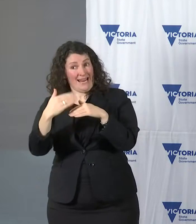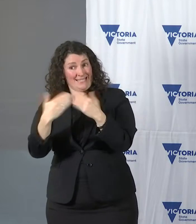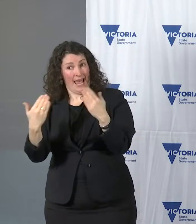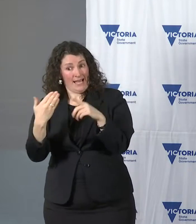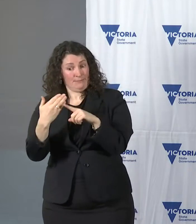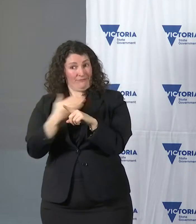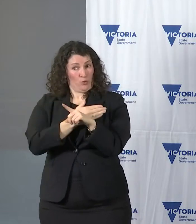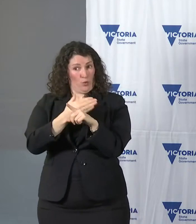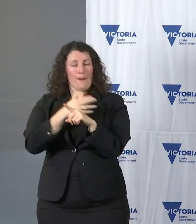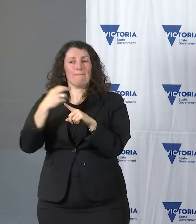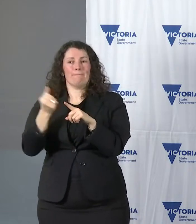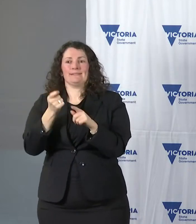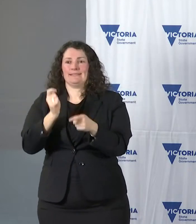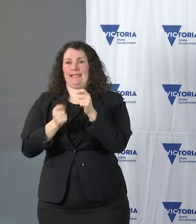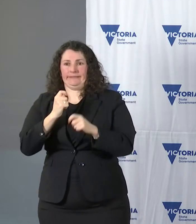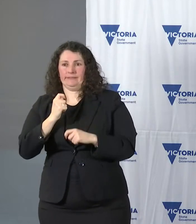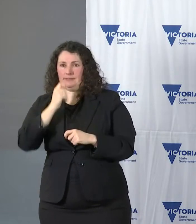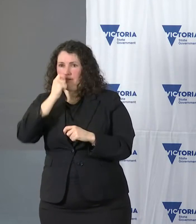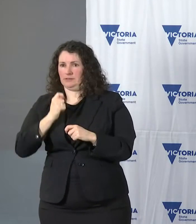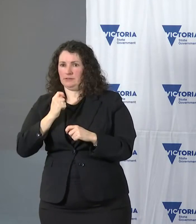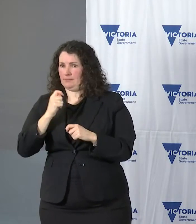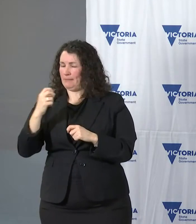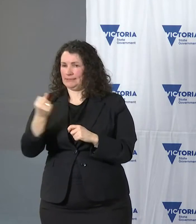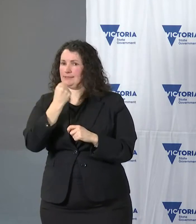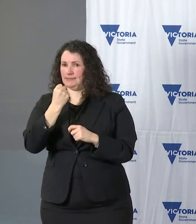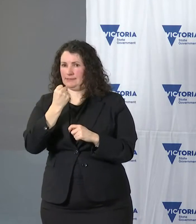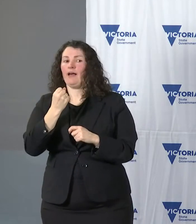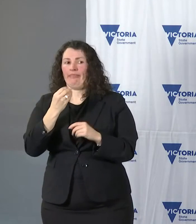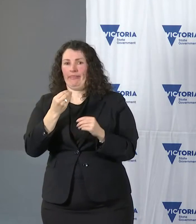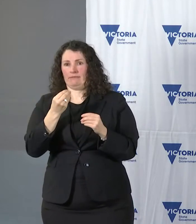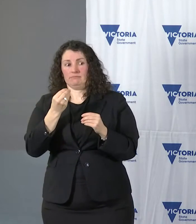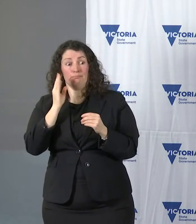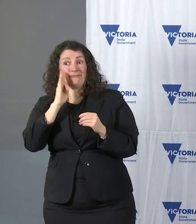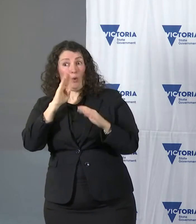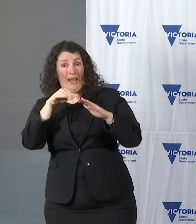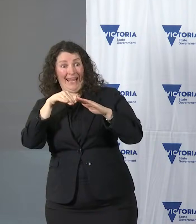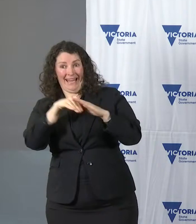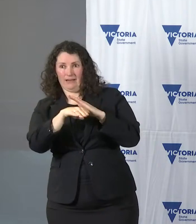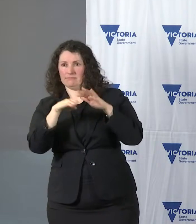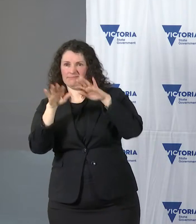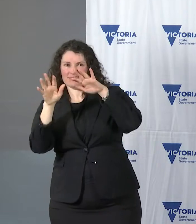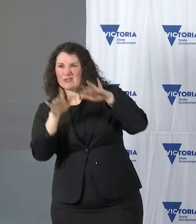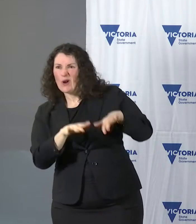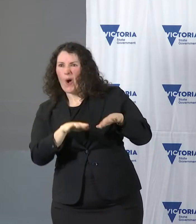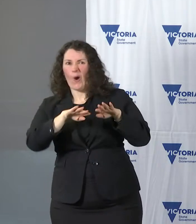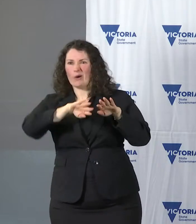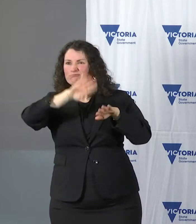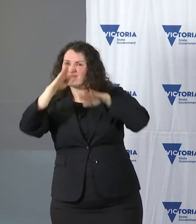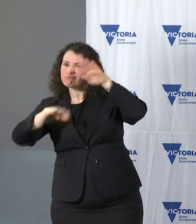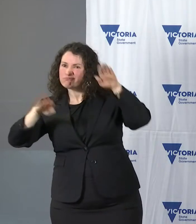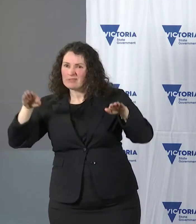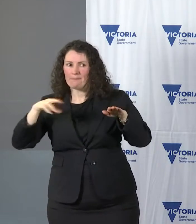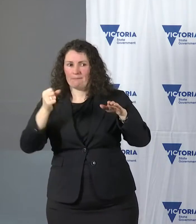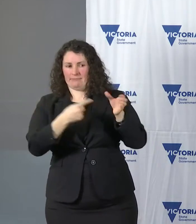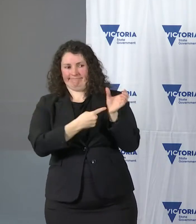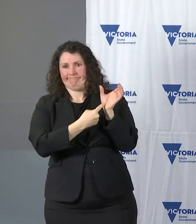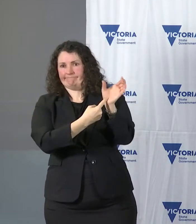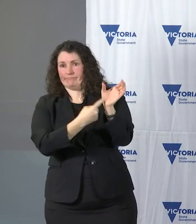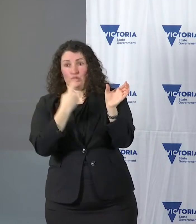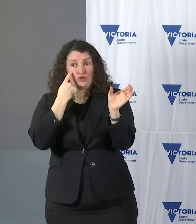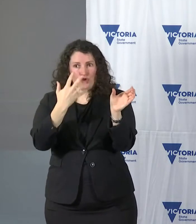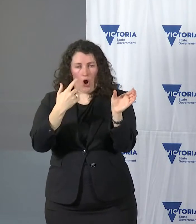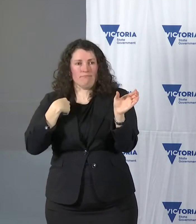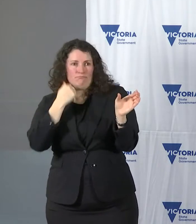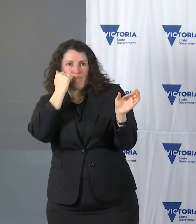home where it's easy and you won't have a wait time, rather than close to the mountain that might be under more pressure. So you've got